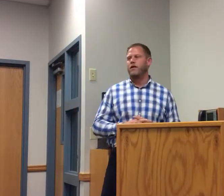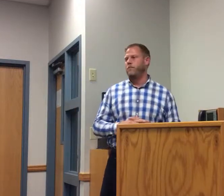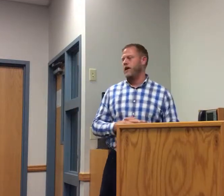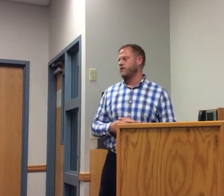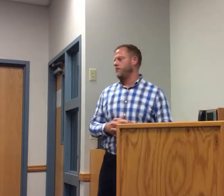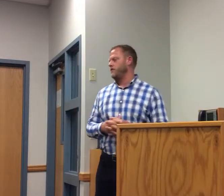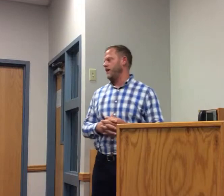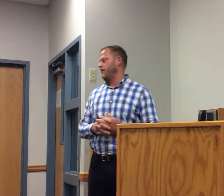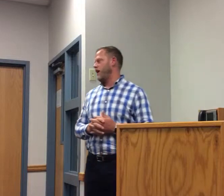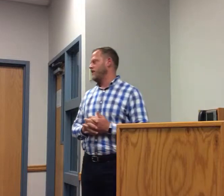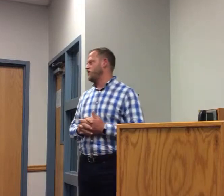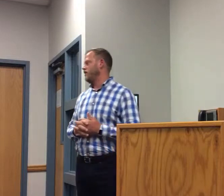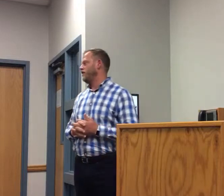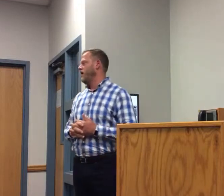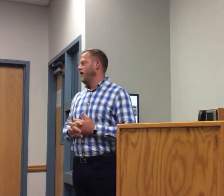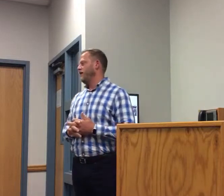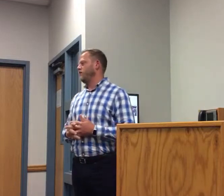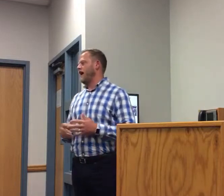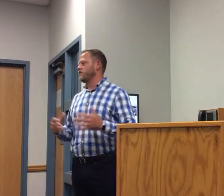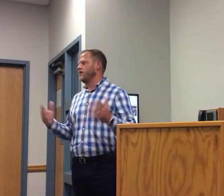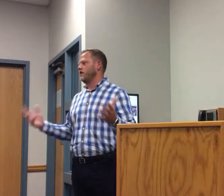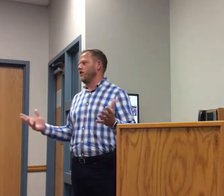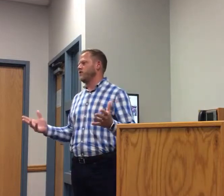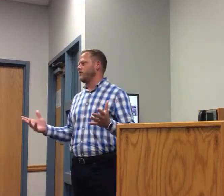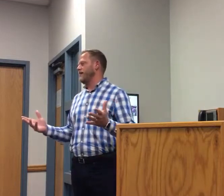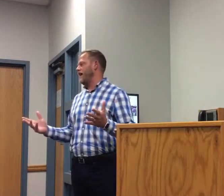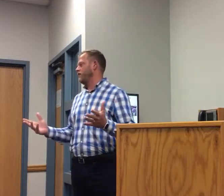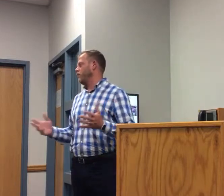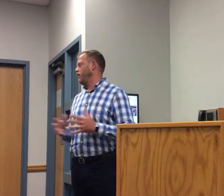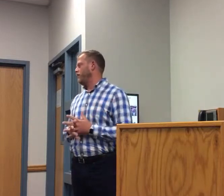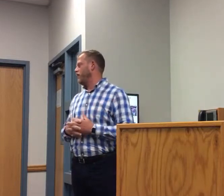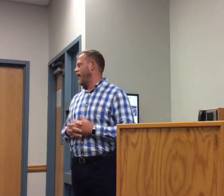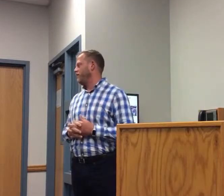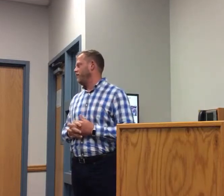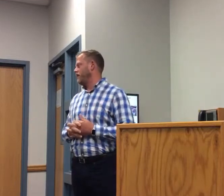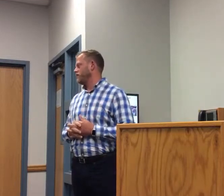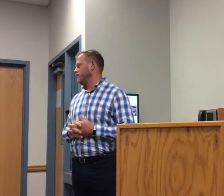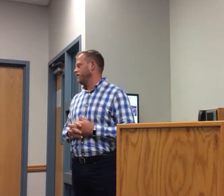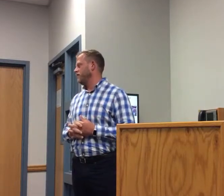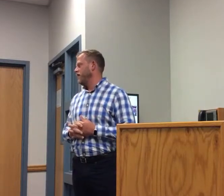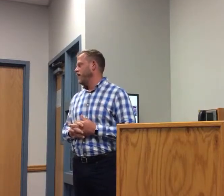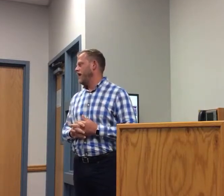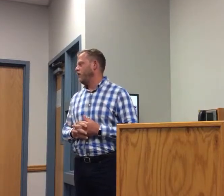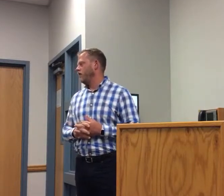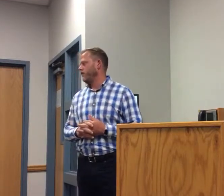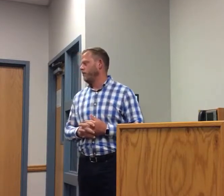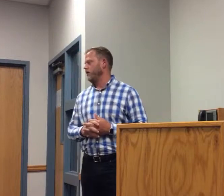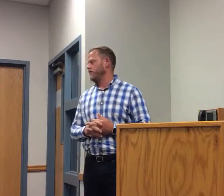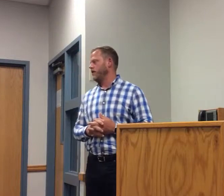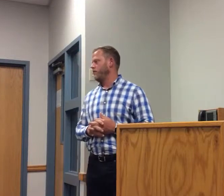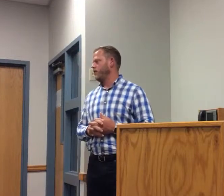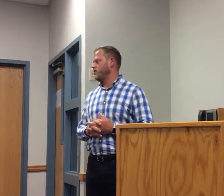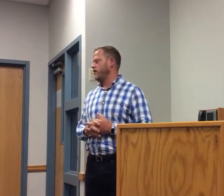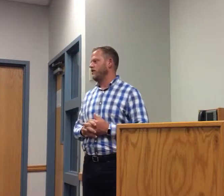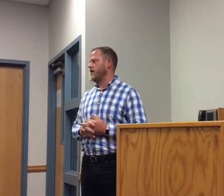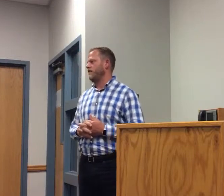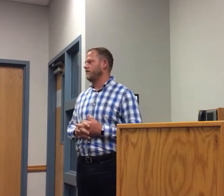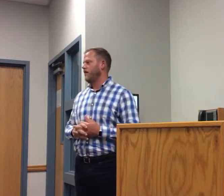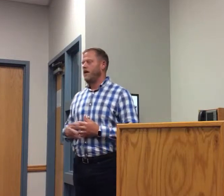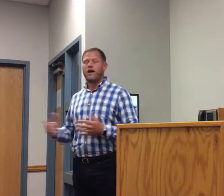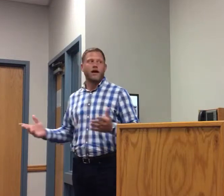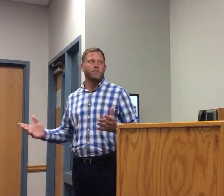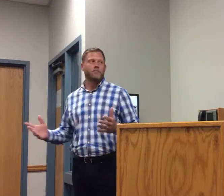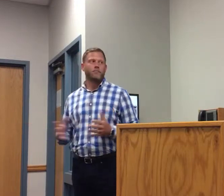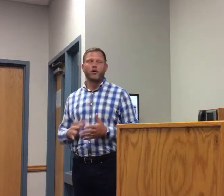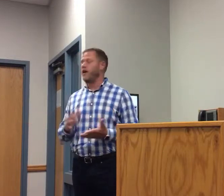able to pay tribute to him last year. And it was actually the largest gathering we'd ever had of veterans at one of our military appreciation